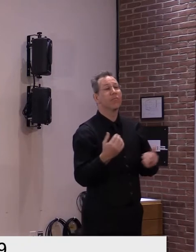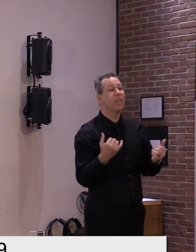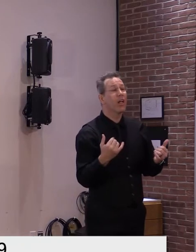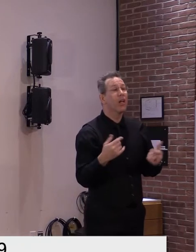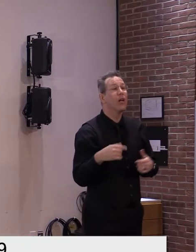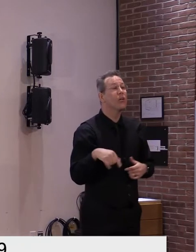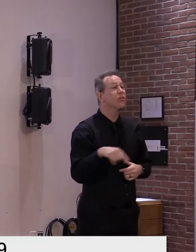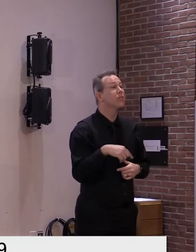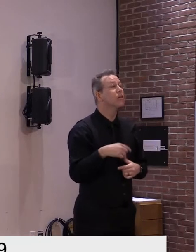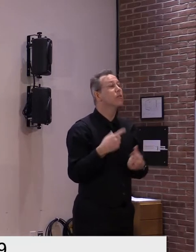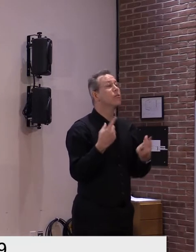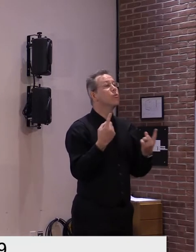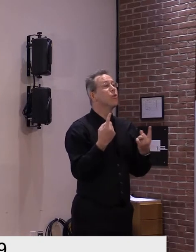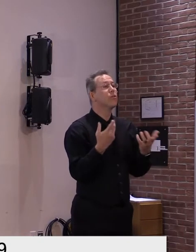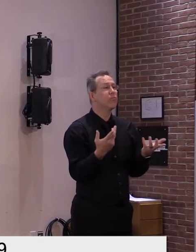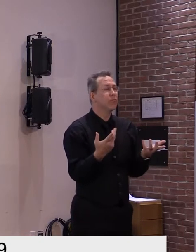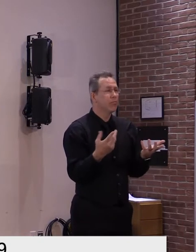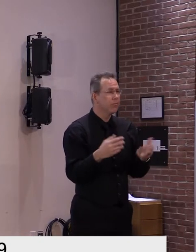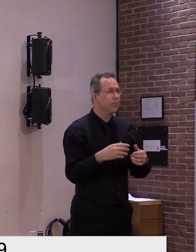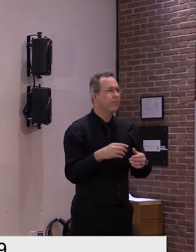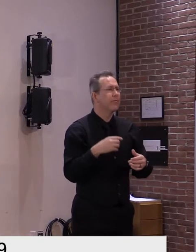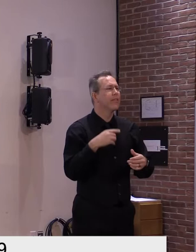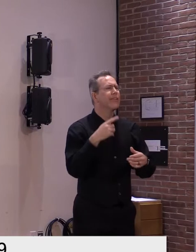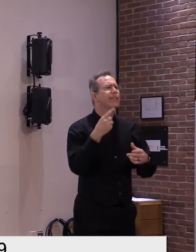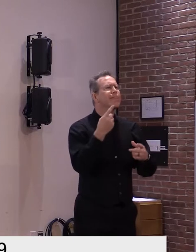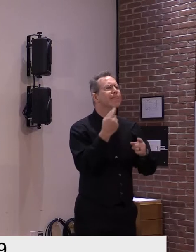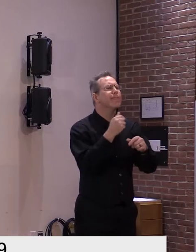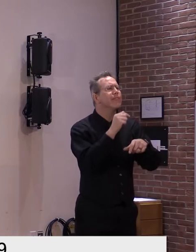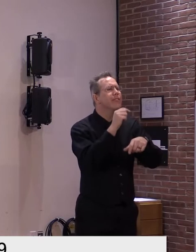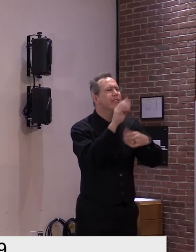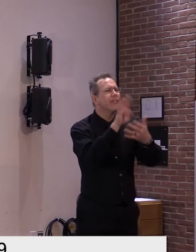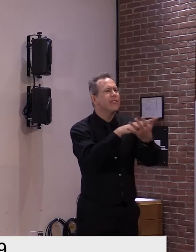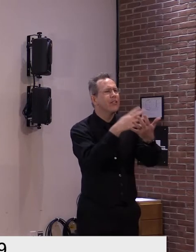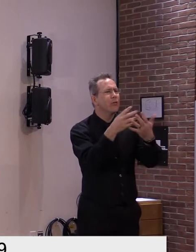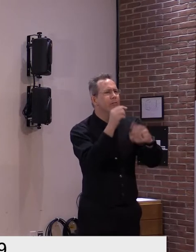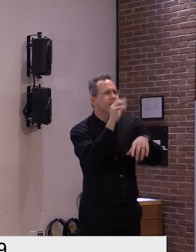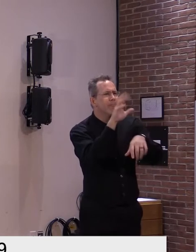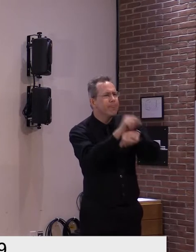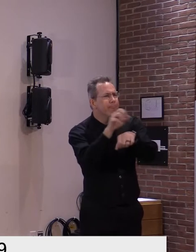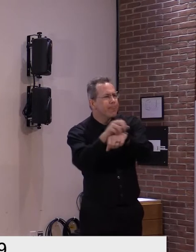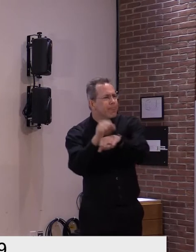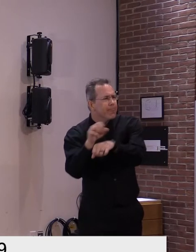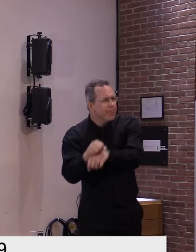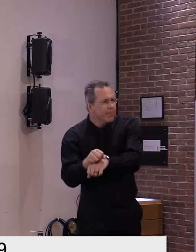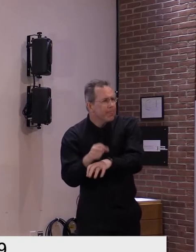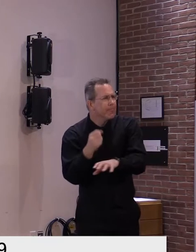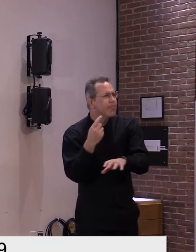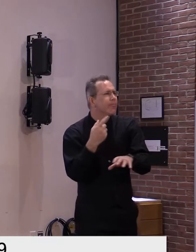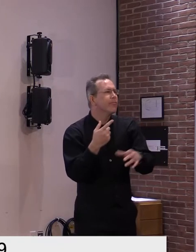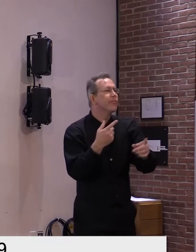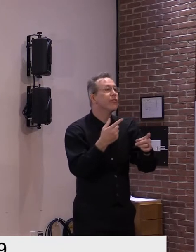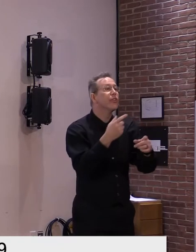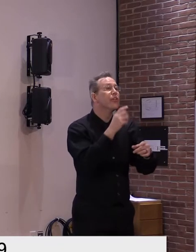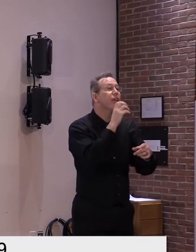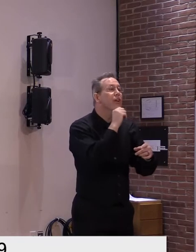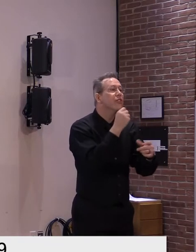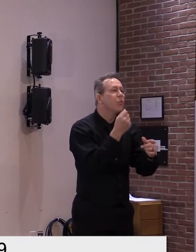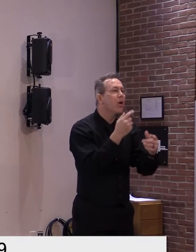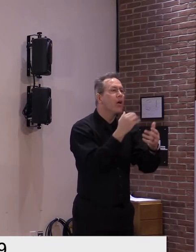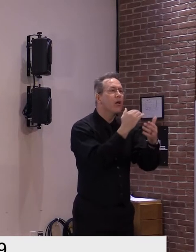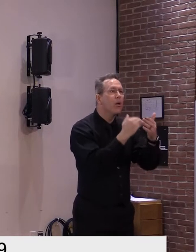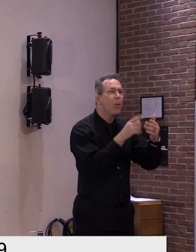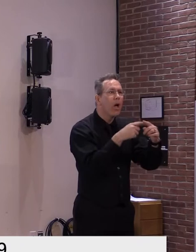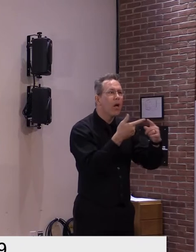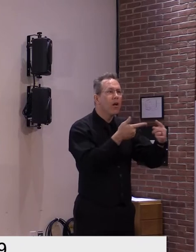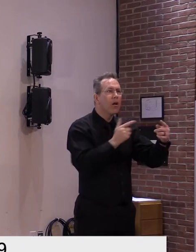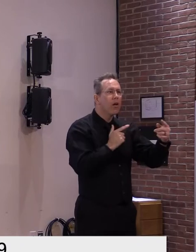only allow you to schedule an appointment when your age band is called. And